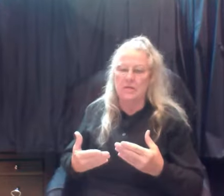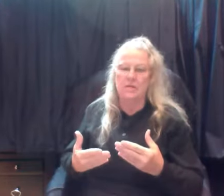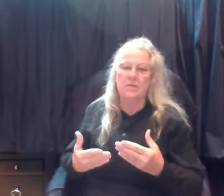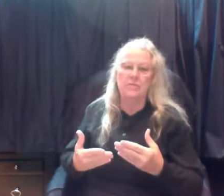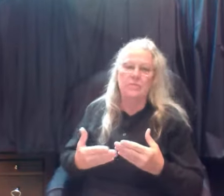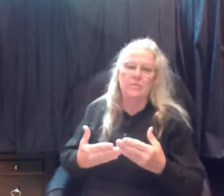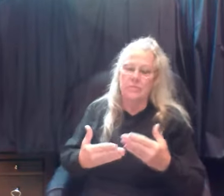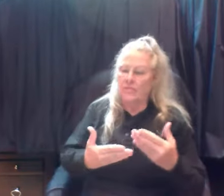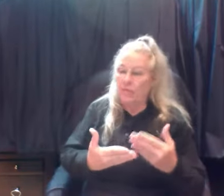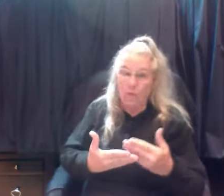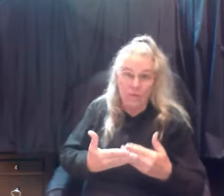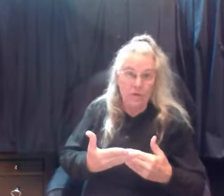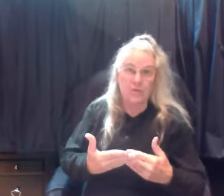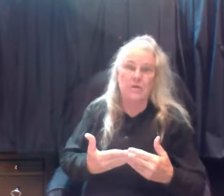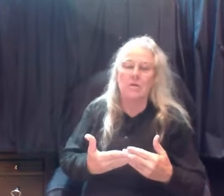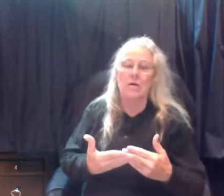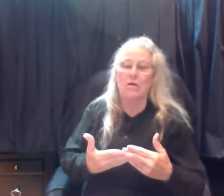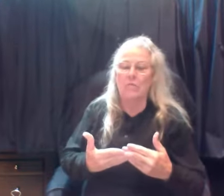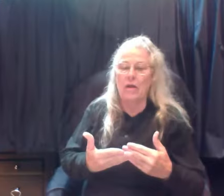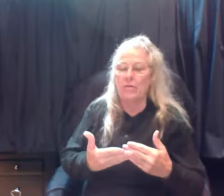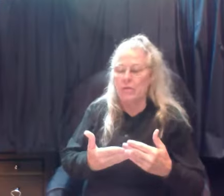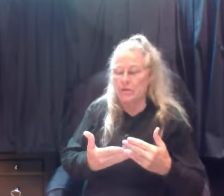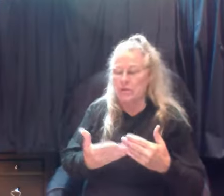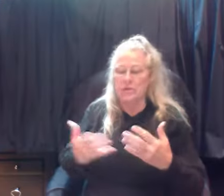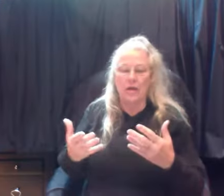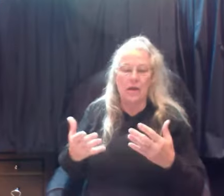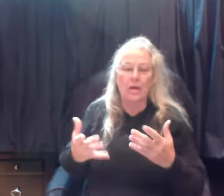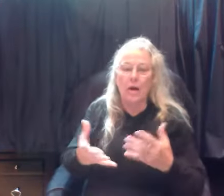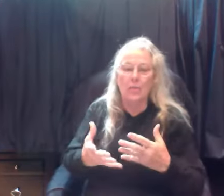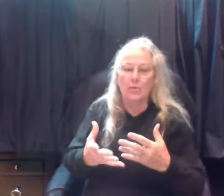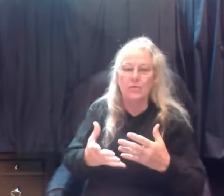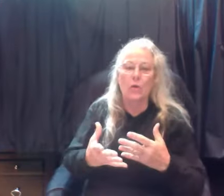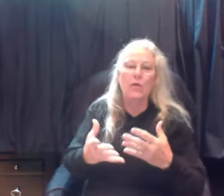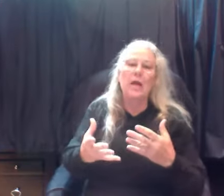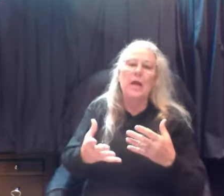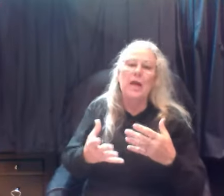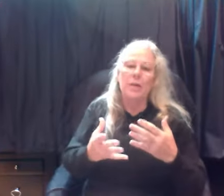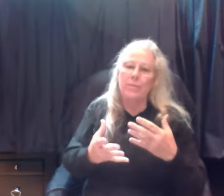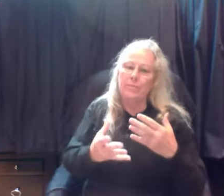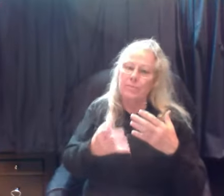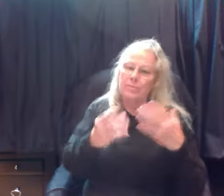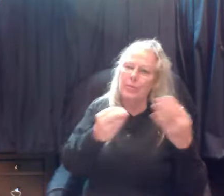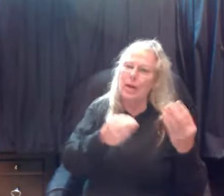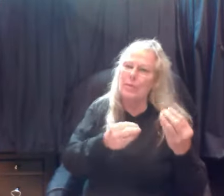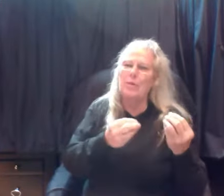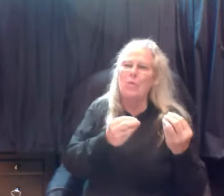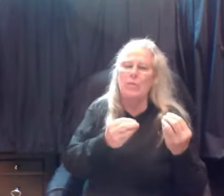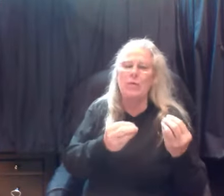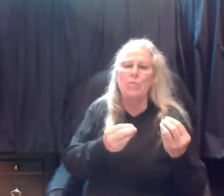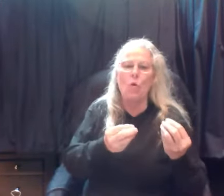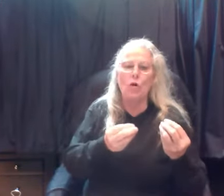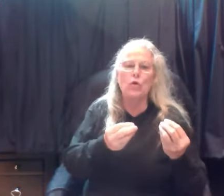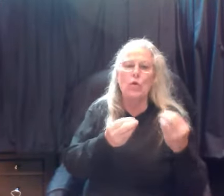four verses long rather than just a couple. So it probably will be more toward the